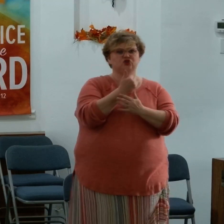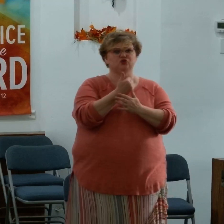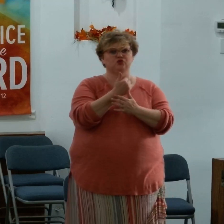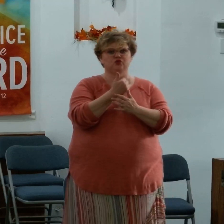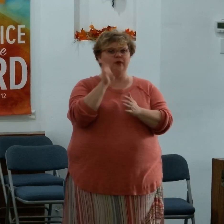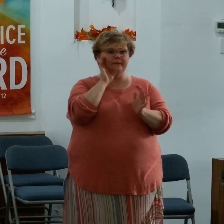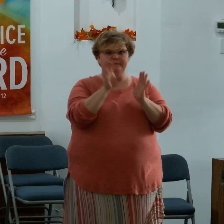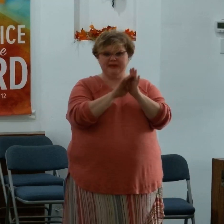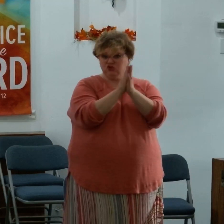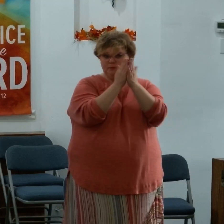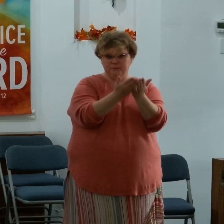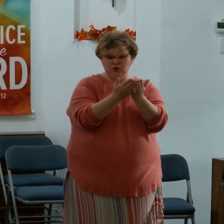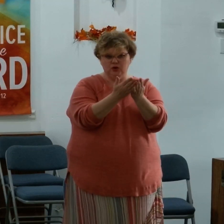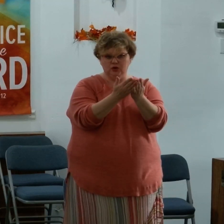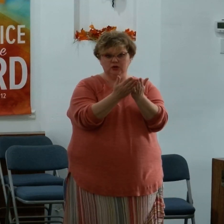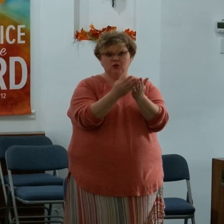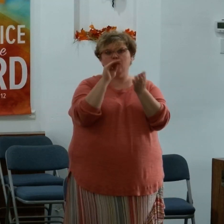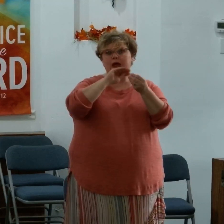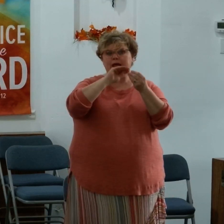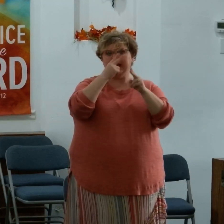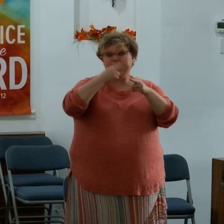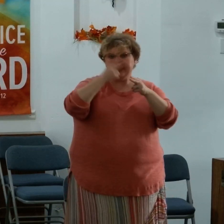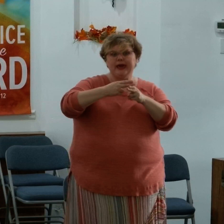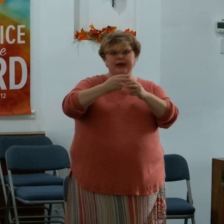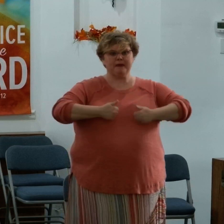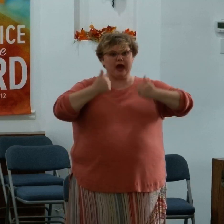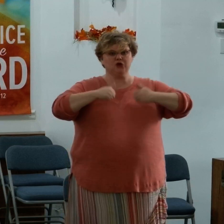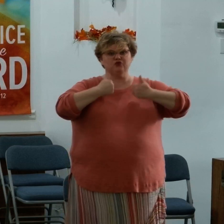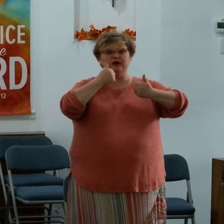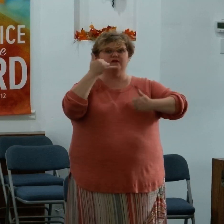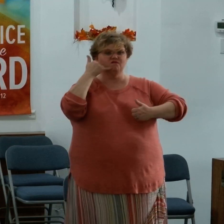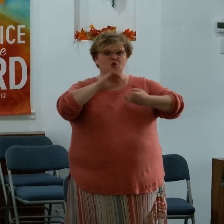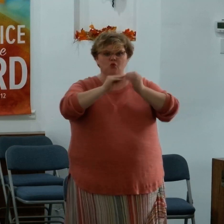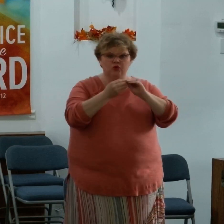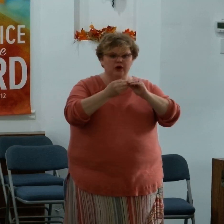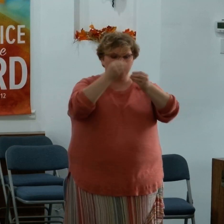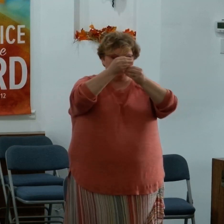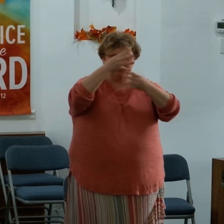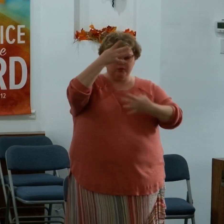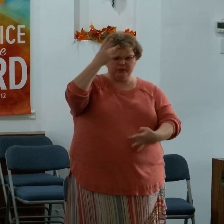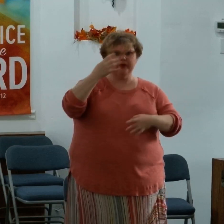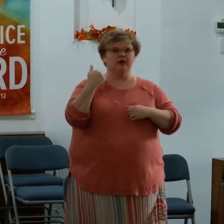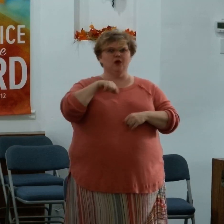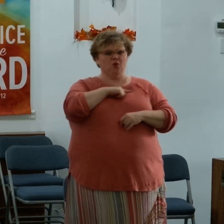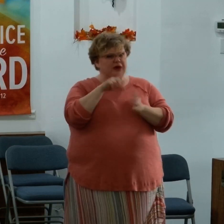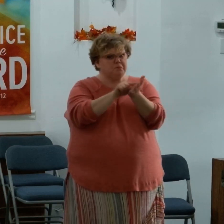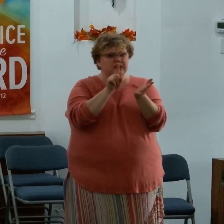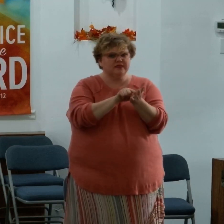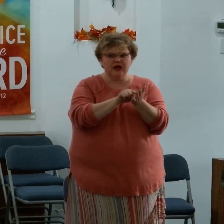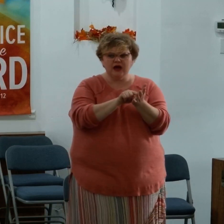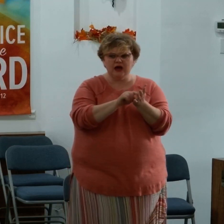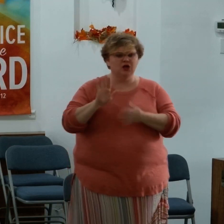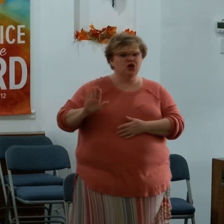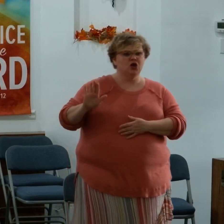name and an address and a phone number. So when we were printing that and we wanted to take an offering to help print for it, your